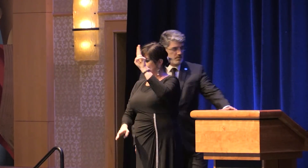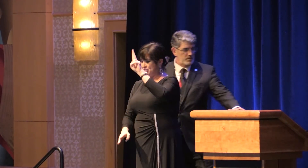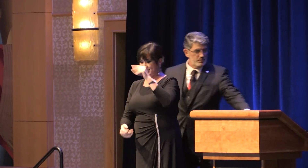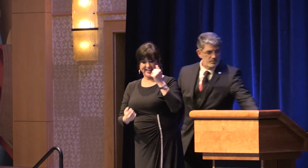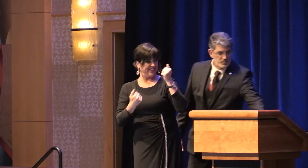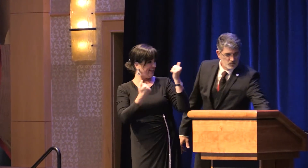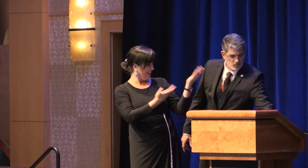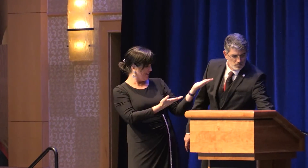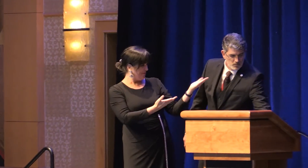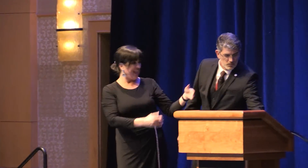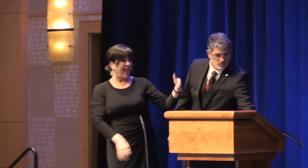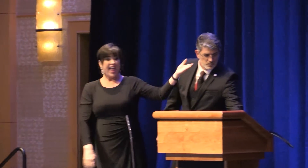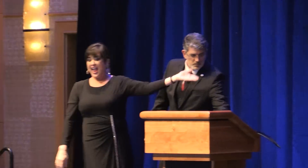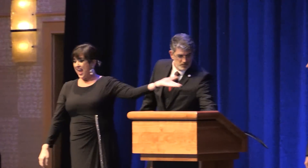Gallaudet University.